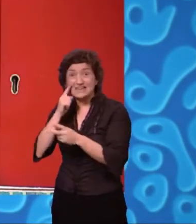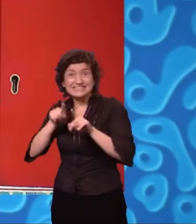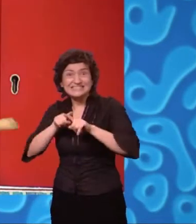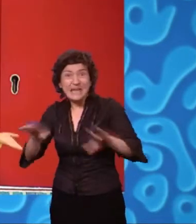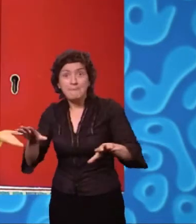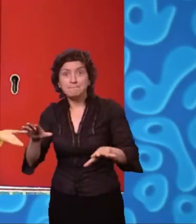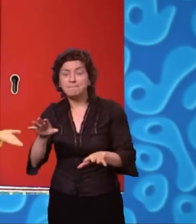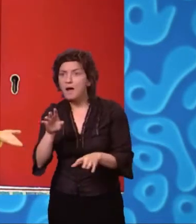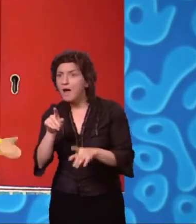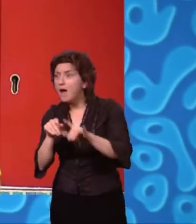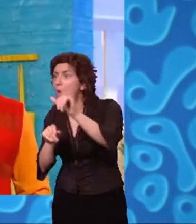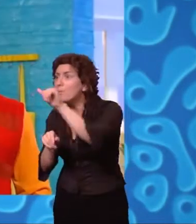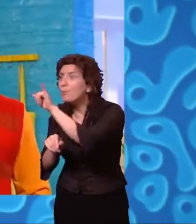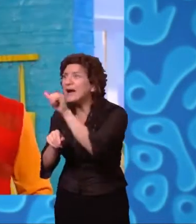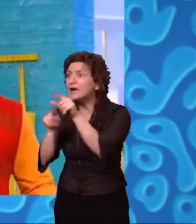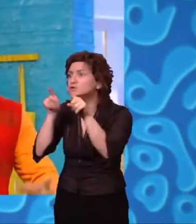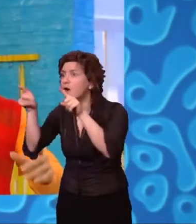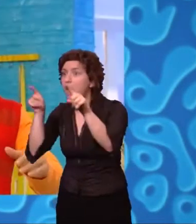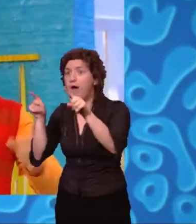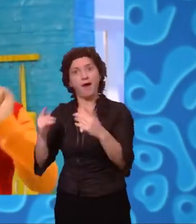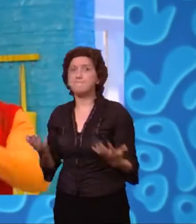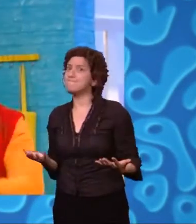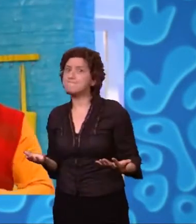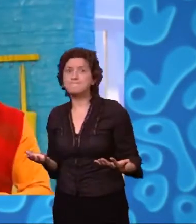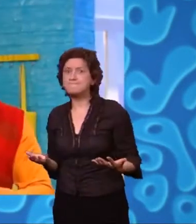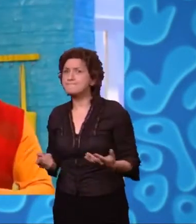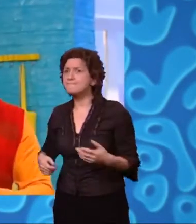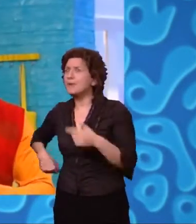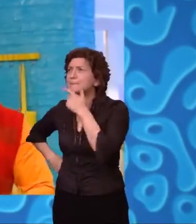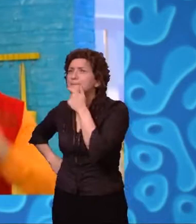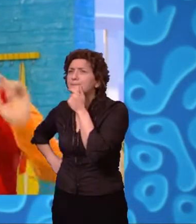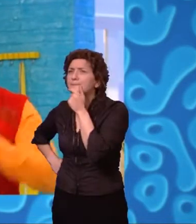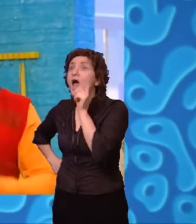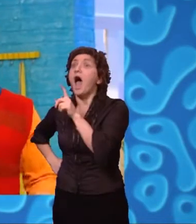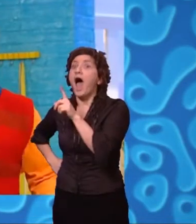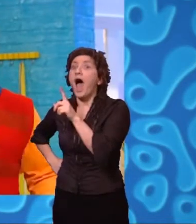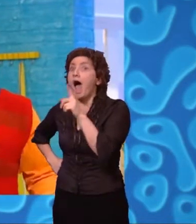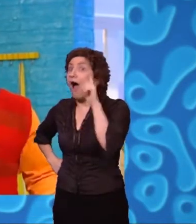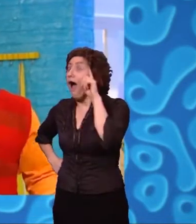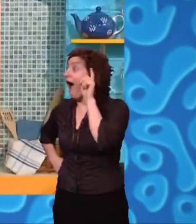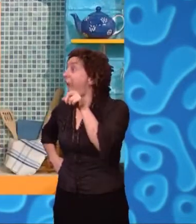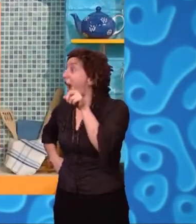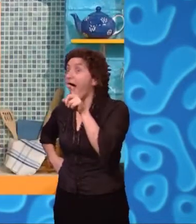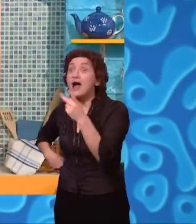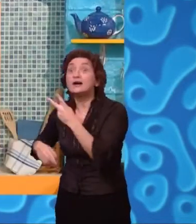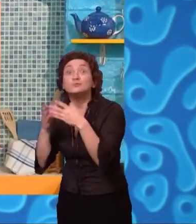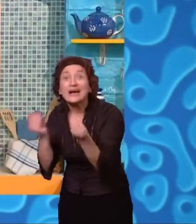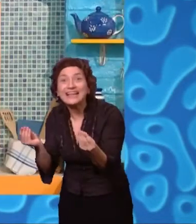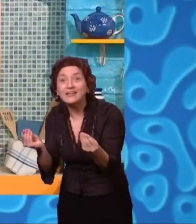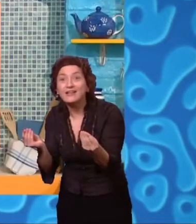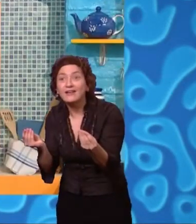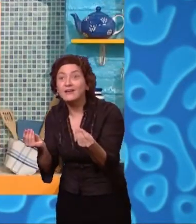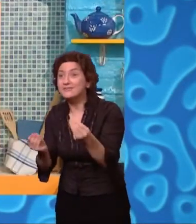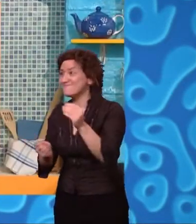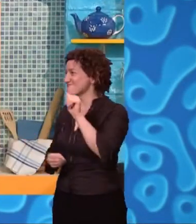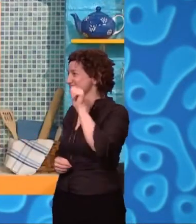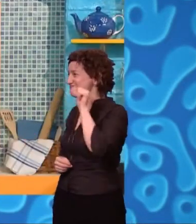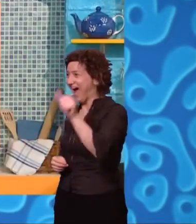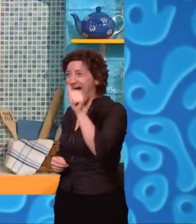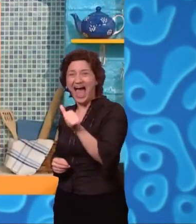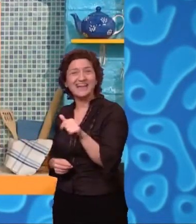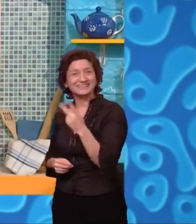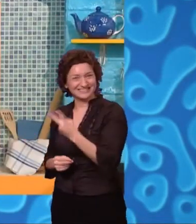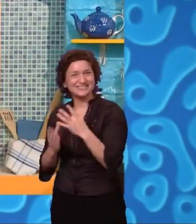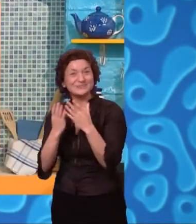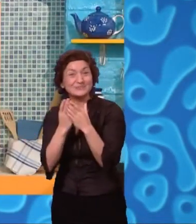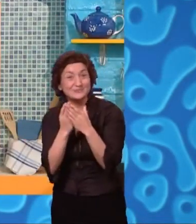one from the other. Oh, I think I'm ready to guess. Are they twins? Yes, it's Bob and Bill the twins.